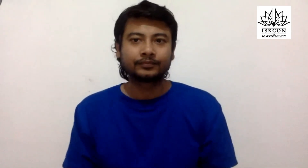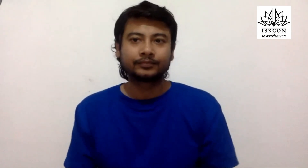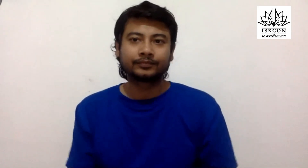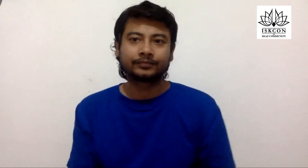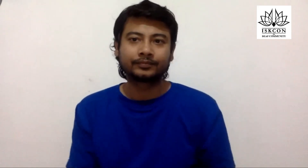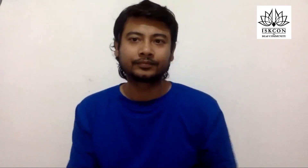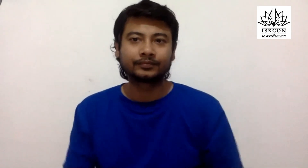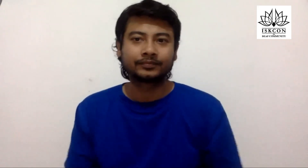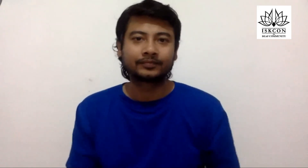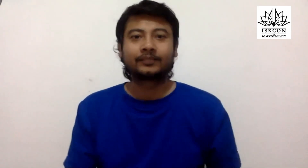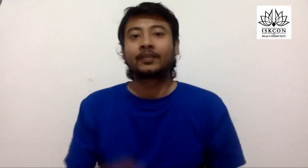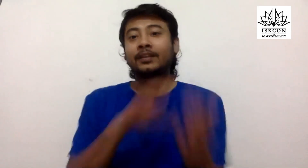Eighth and final words.